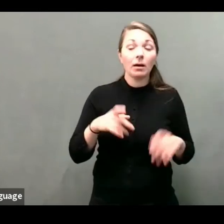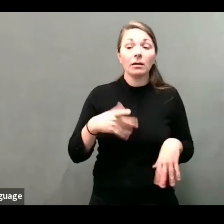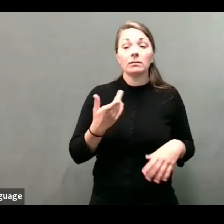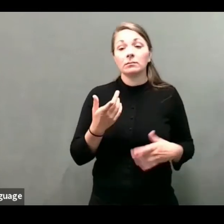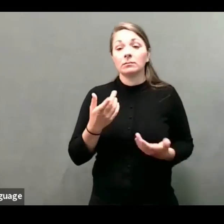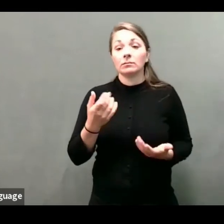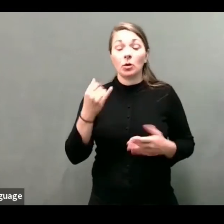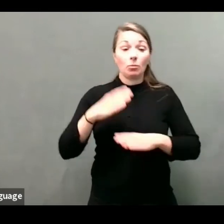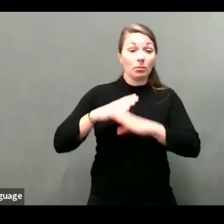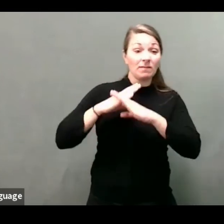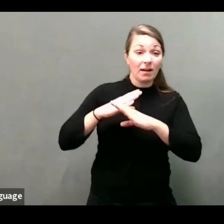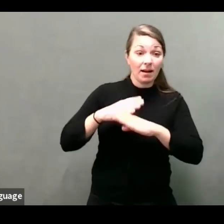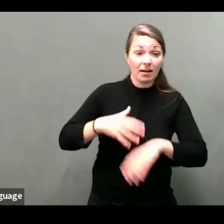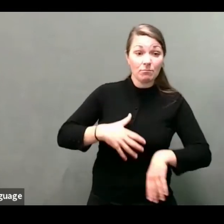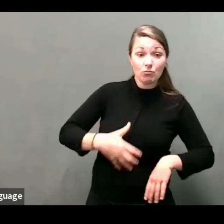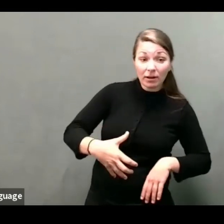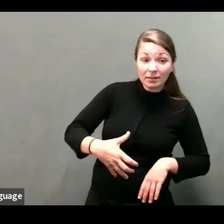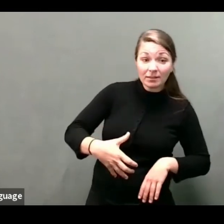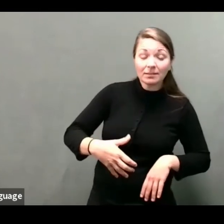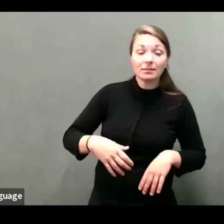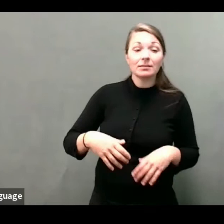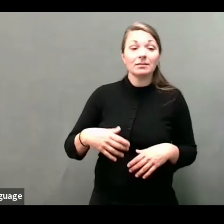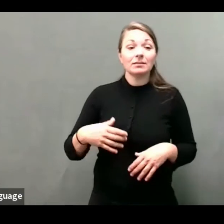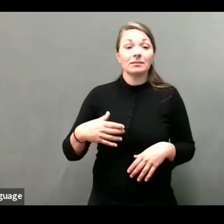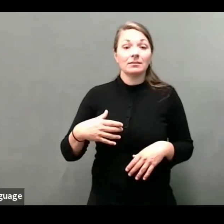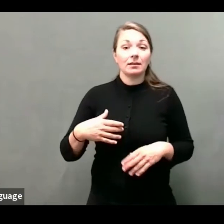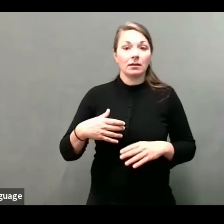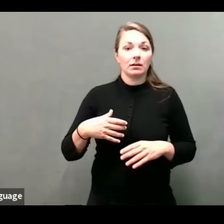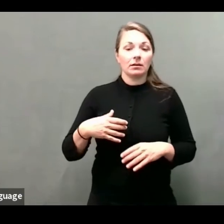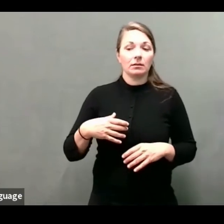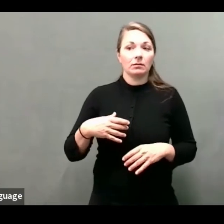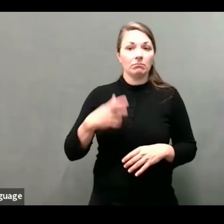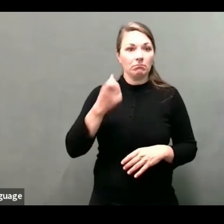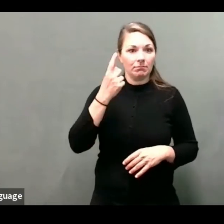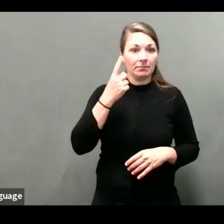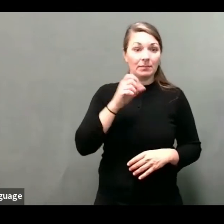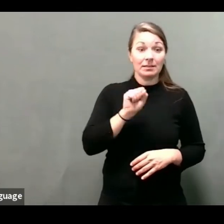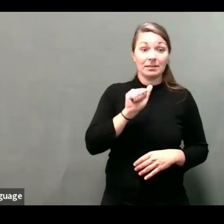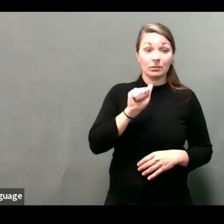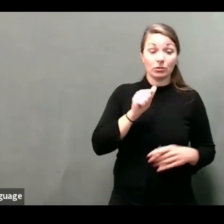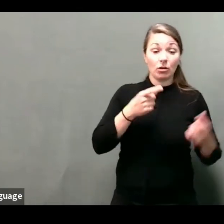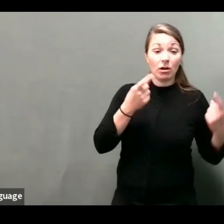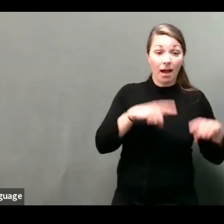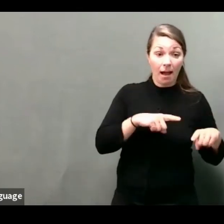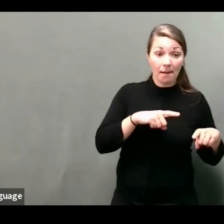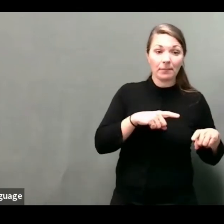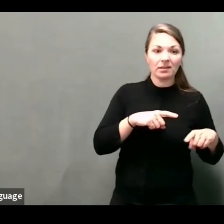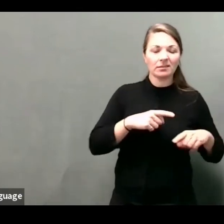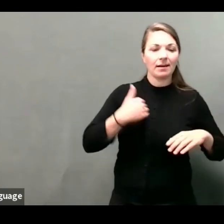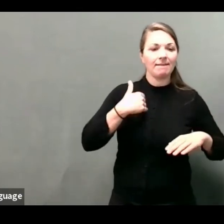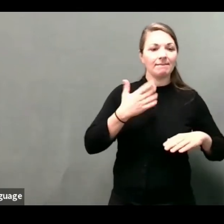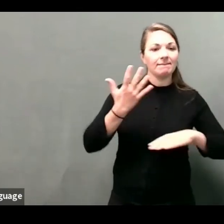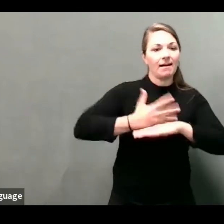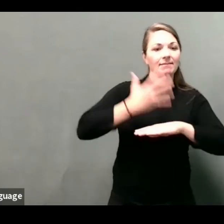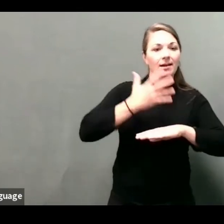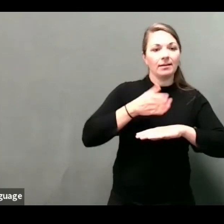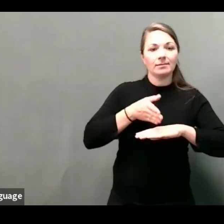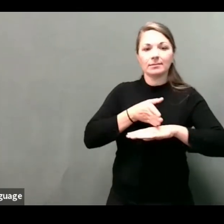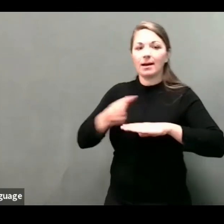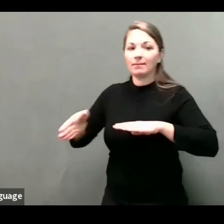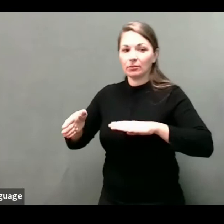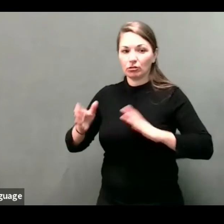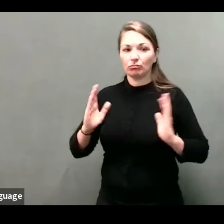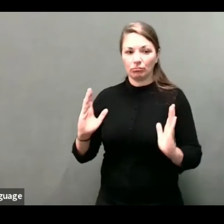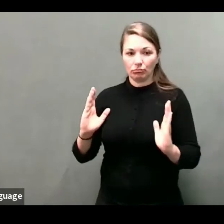often available to prevent pregnancy up to 5 days after an exposure. HIV preventative medication is